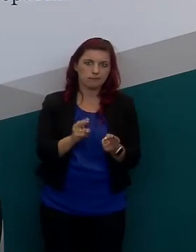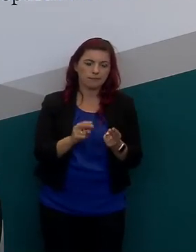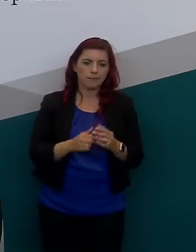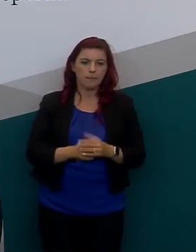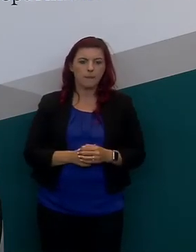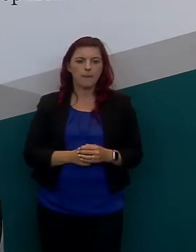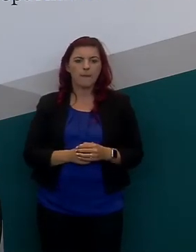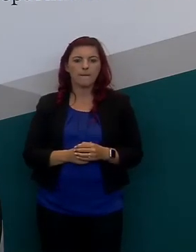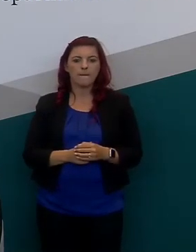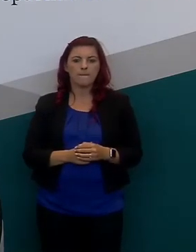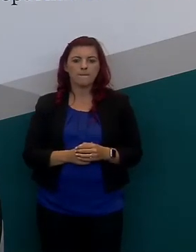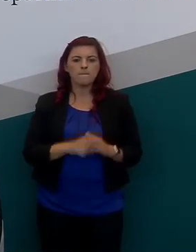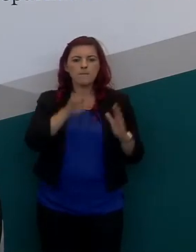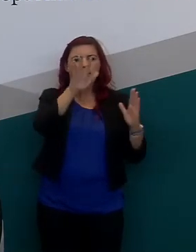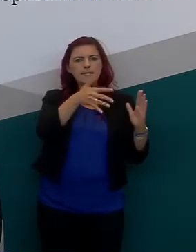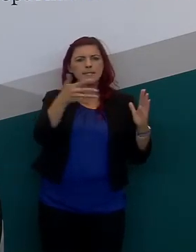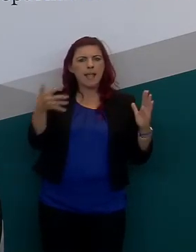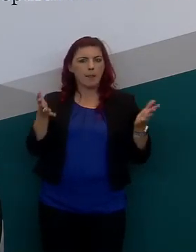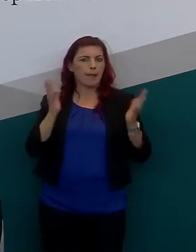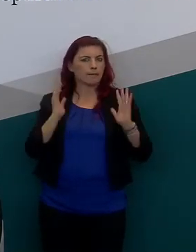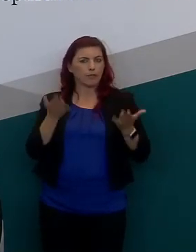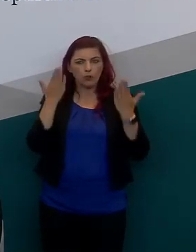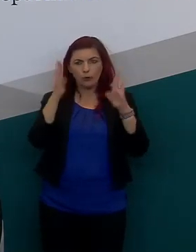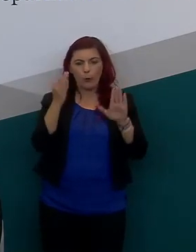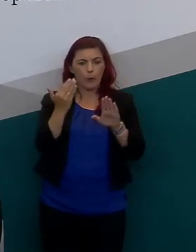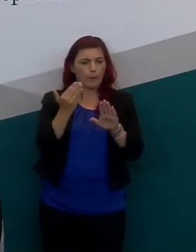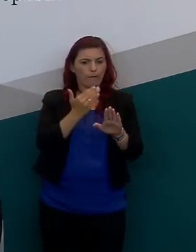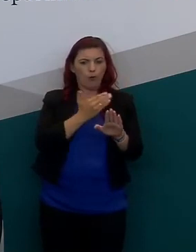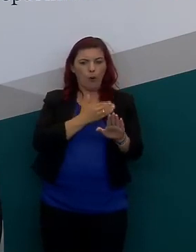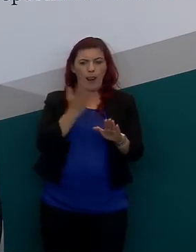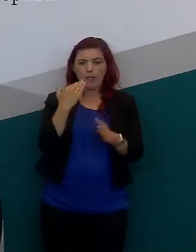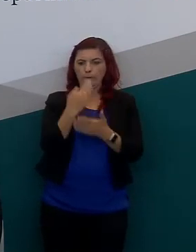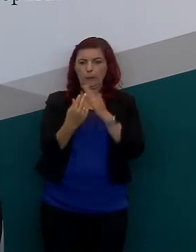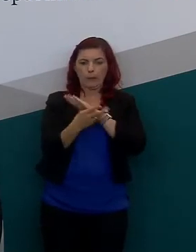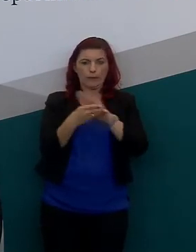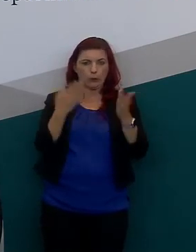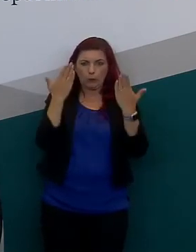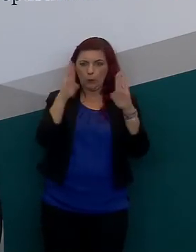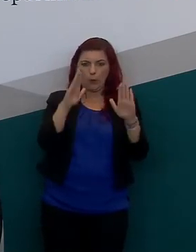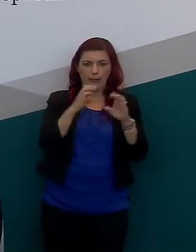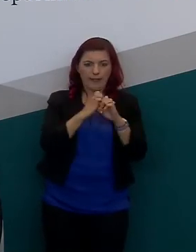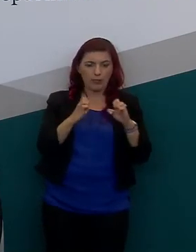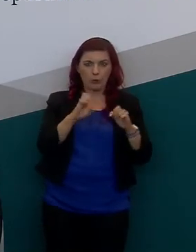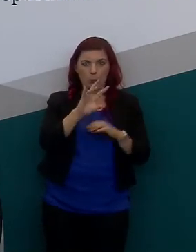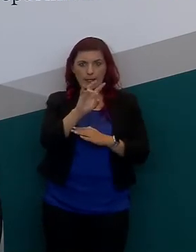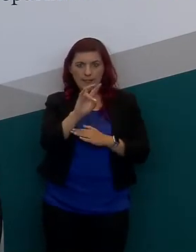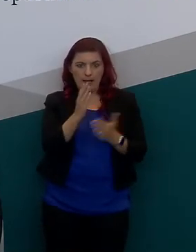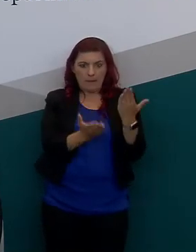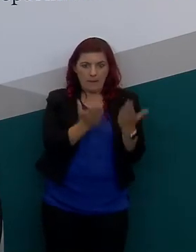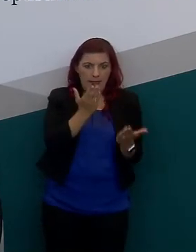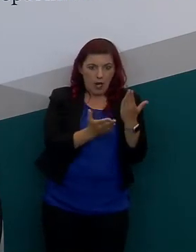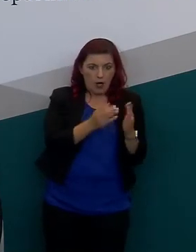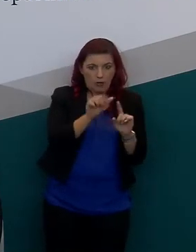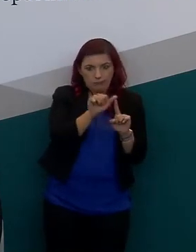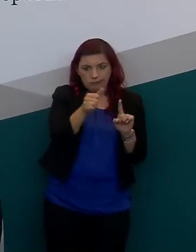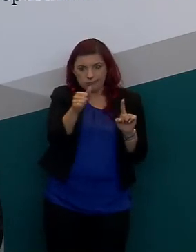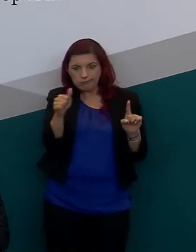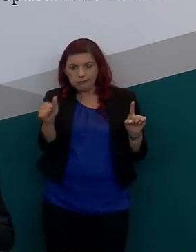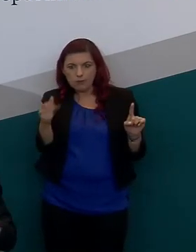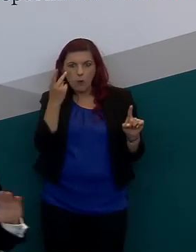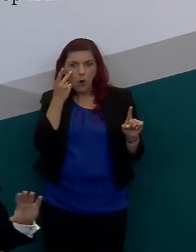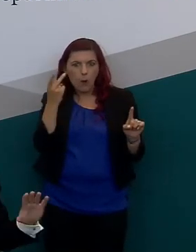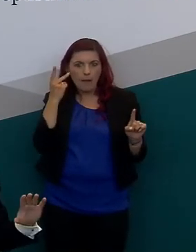This is a table that I've shown for the last several weeks. So each Wednesday, we look back on